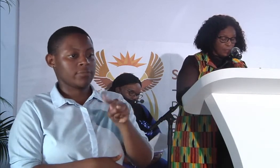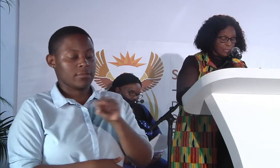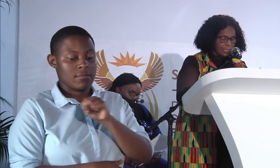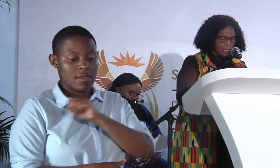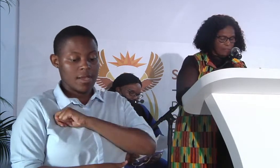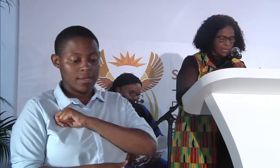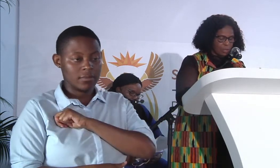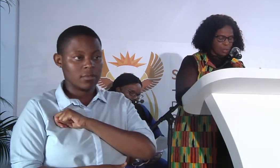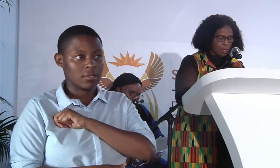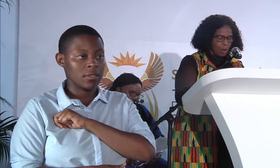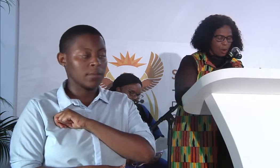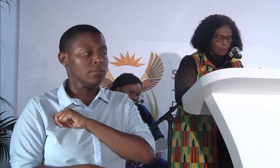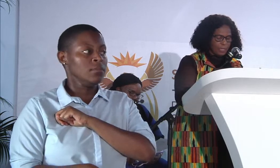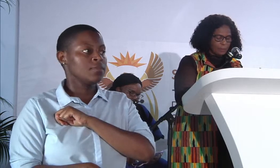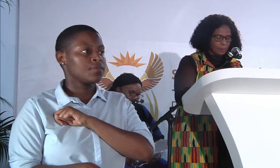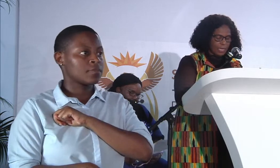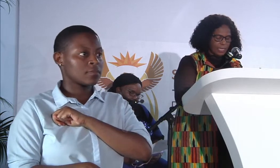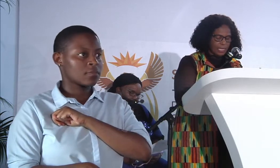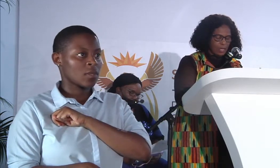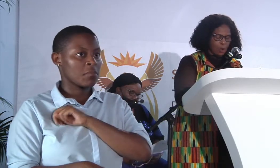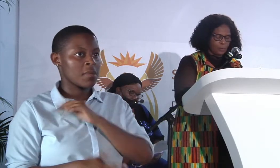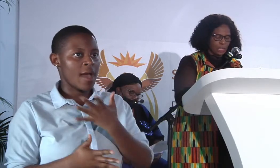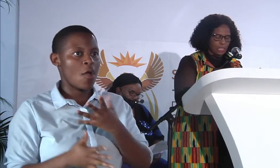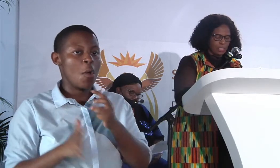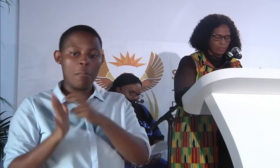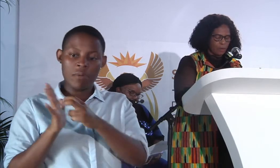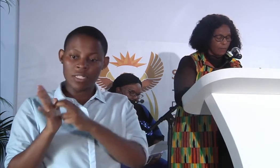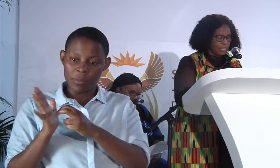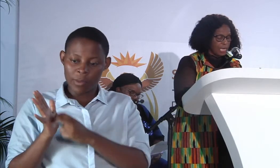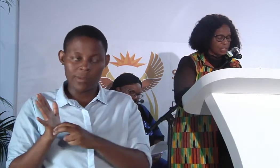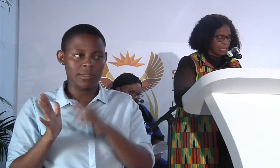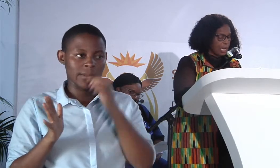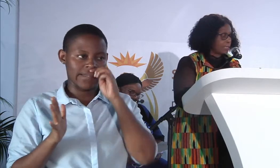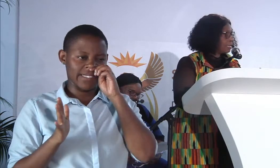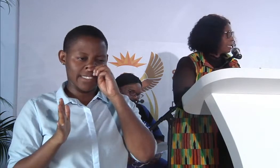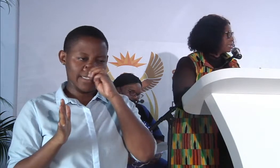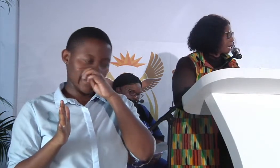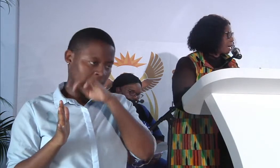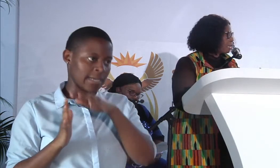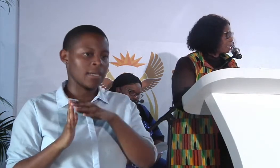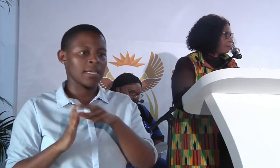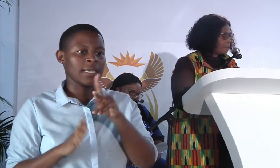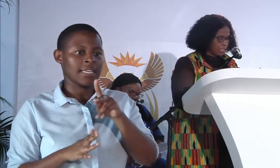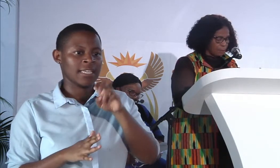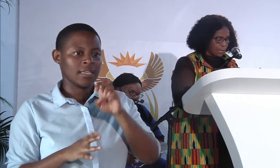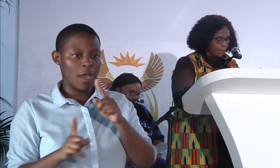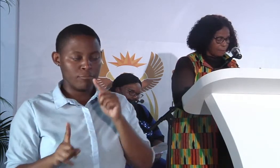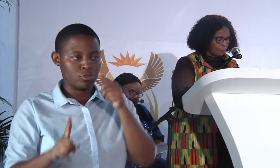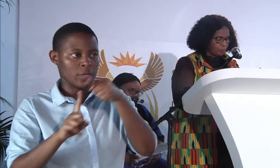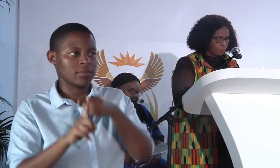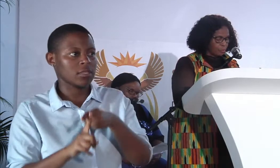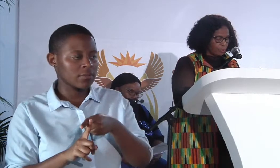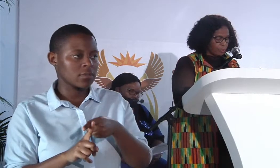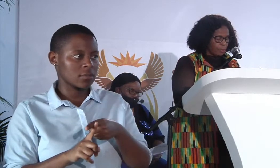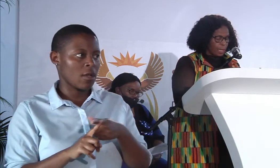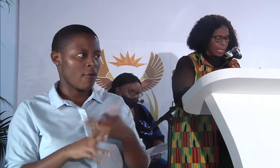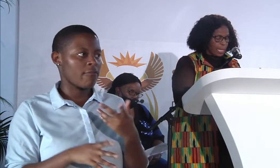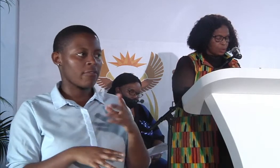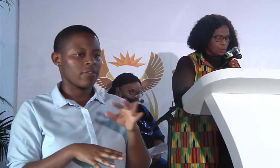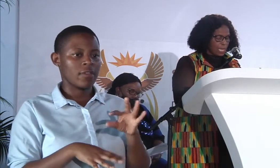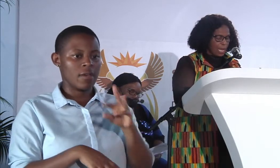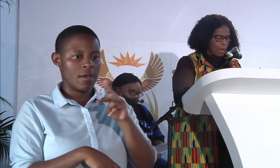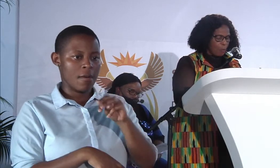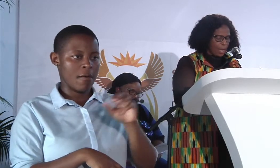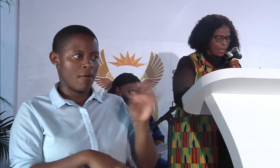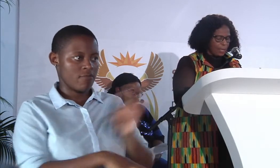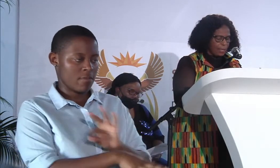province delivers on principle and key objectives of the National Drug Master Plan. As we